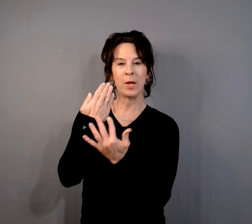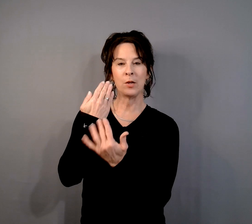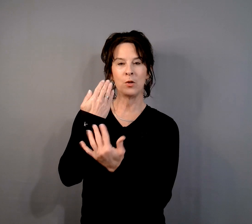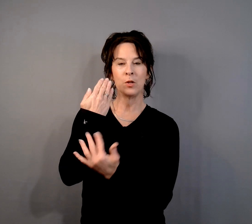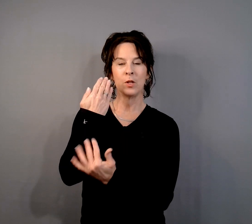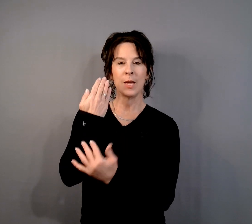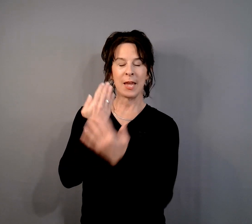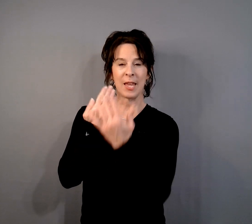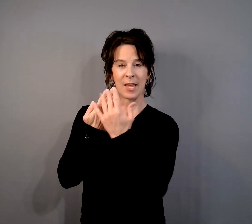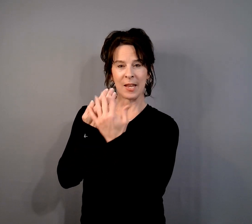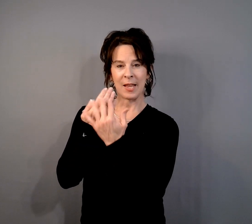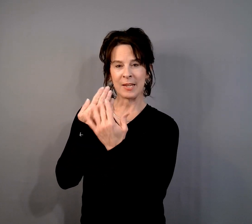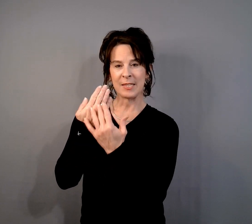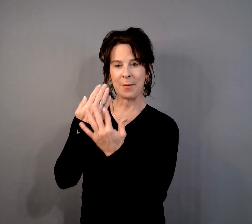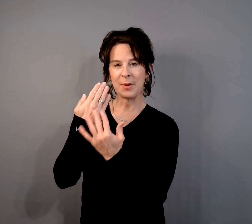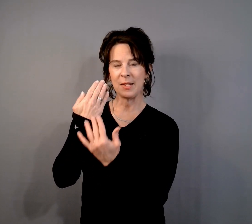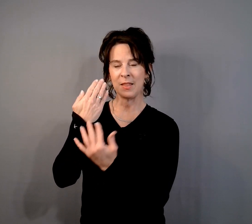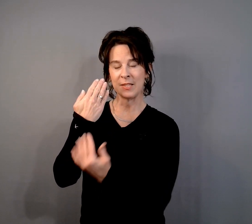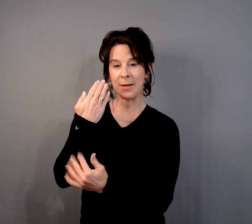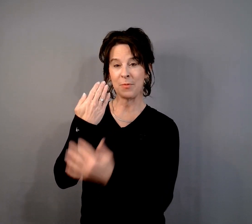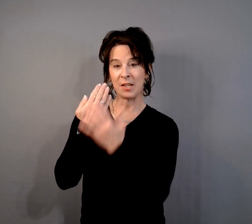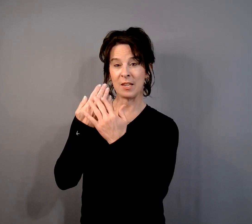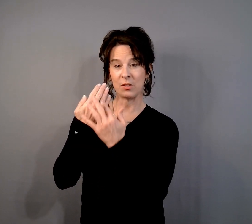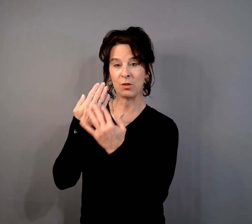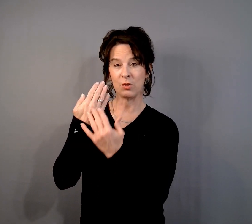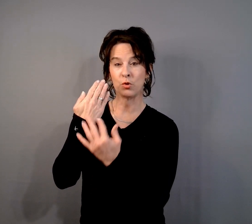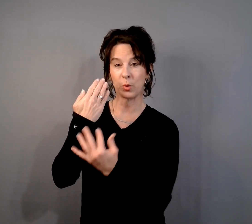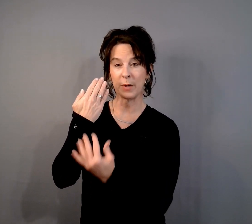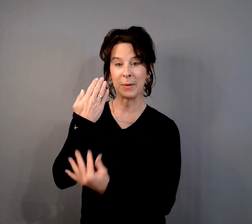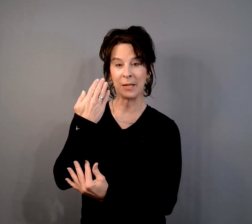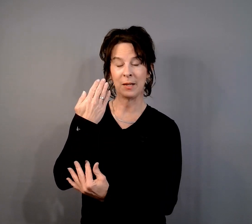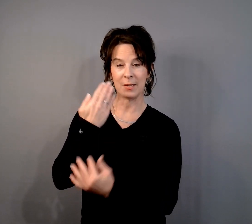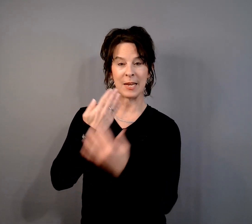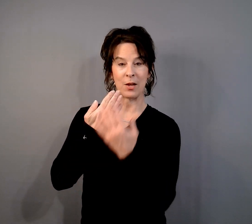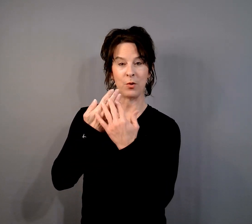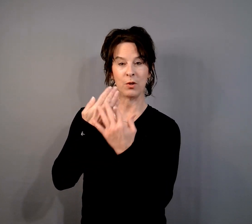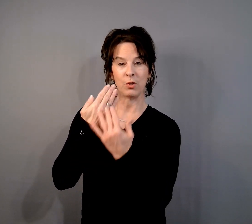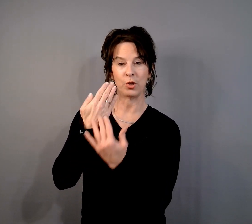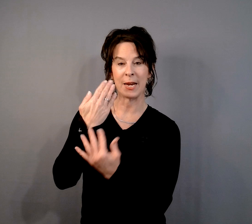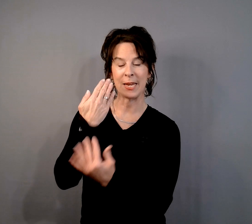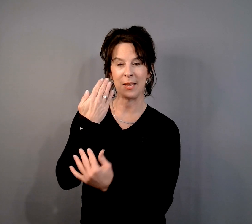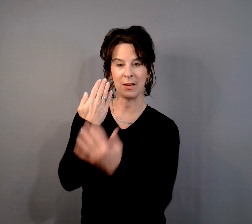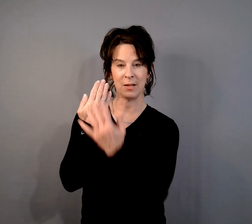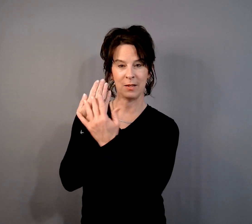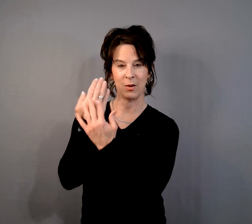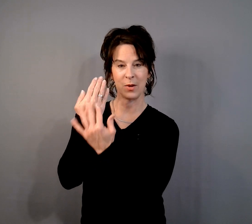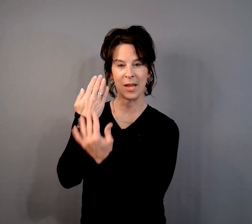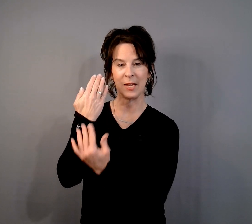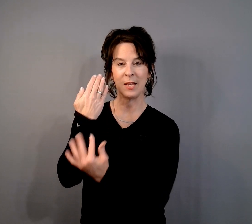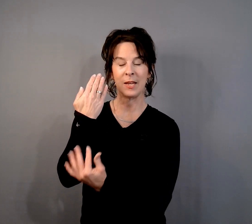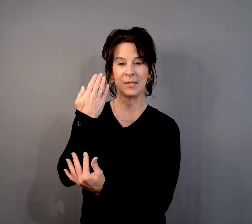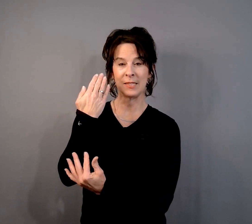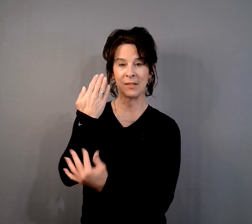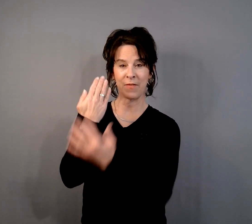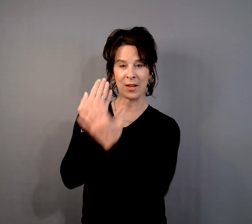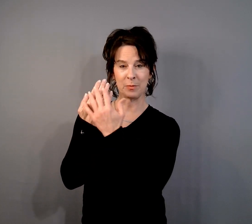wiggle like something is dripping down your hand, okay? It signifies